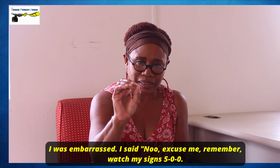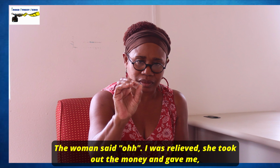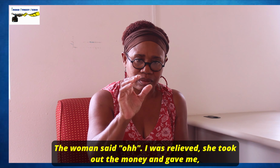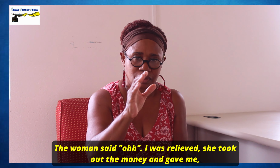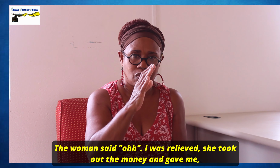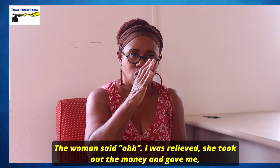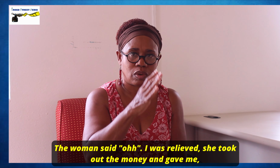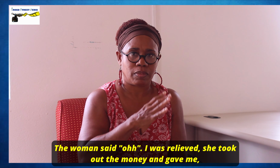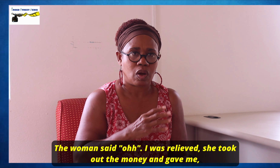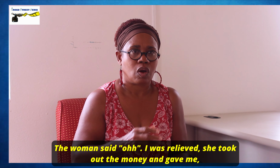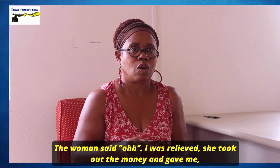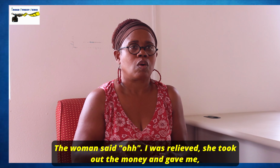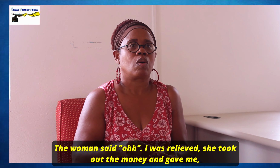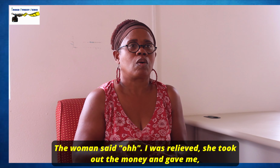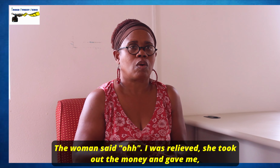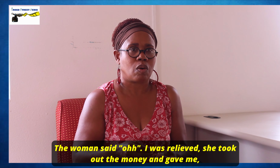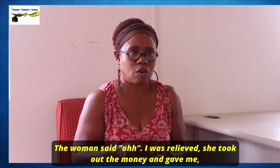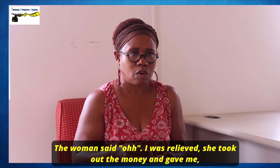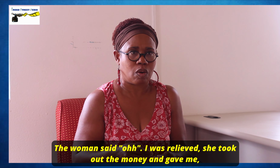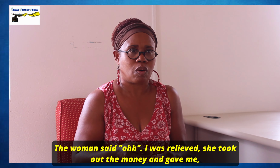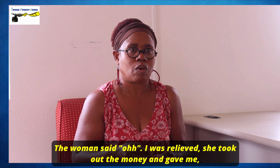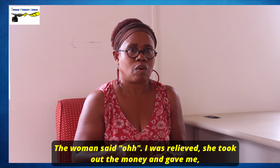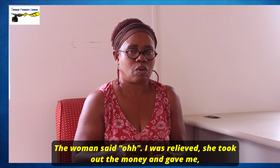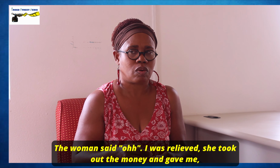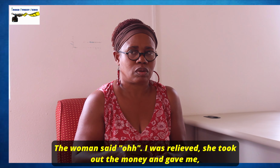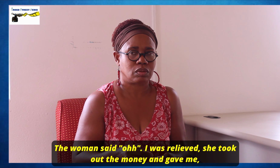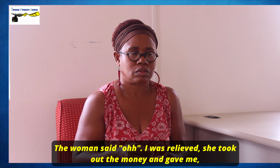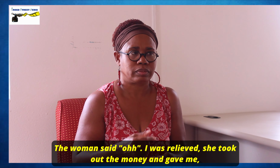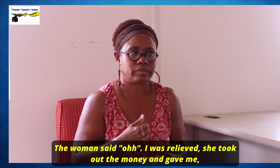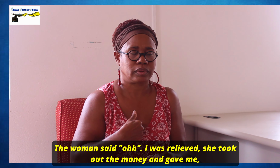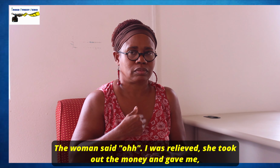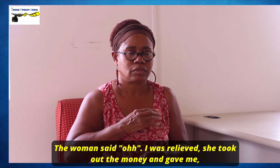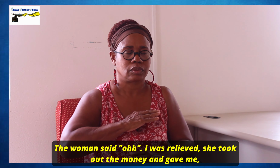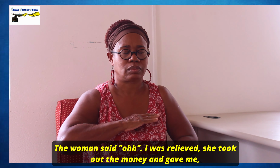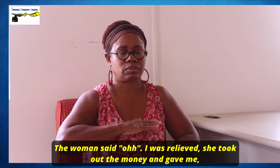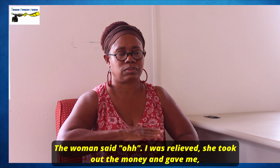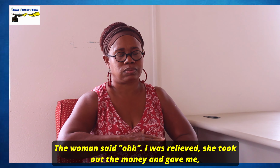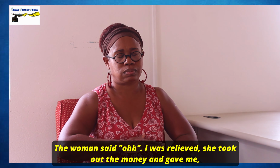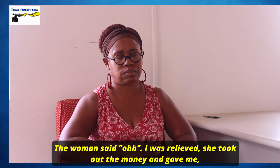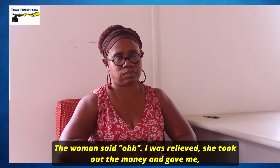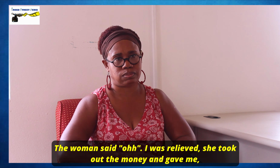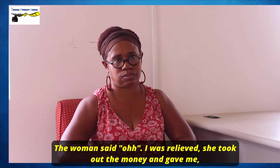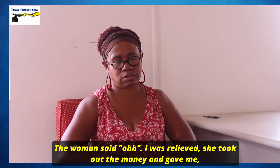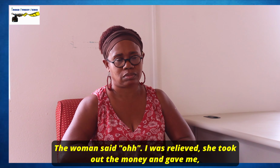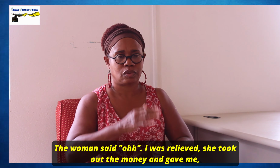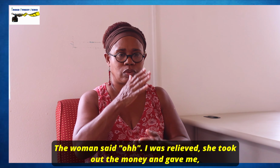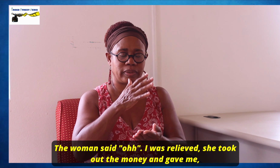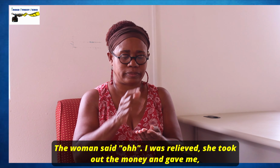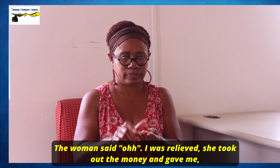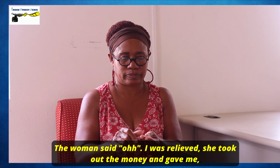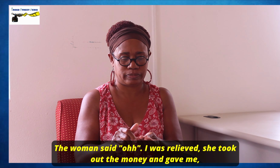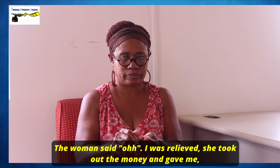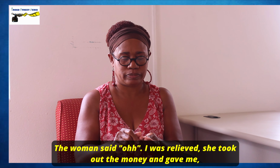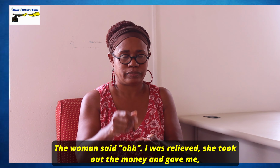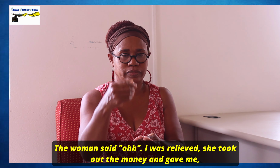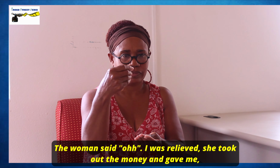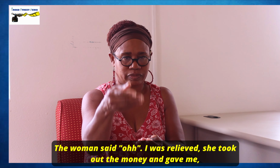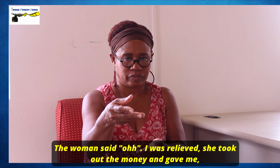500. The woman said, oh. I was relieved. She took out the money and gave